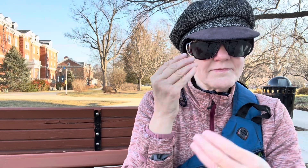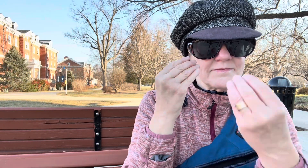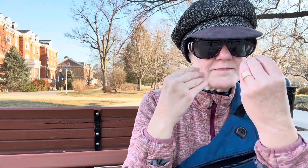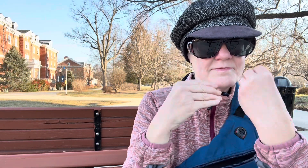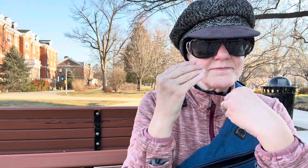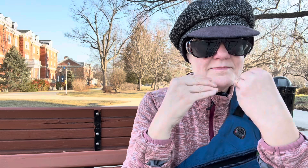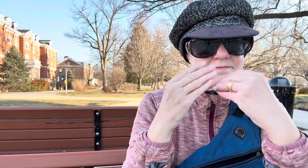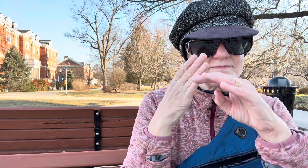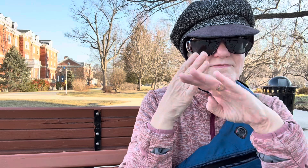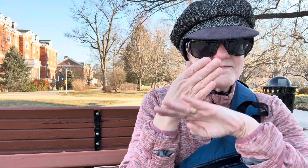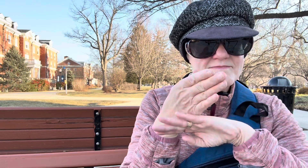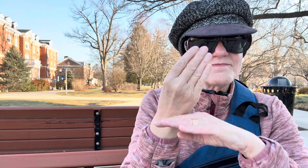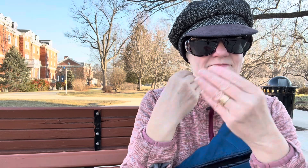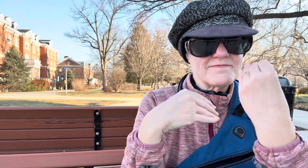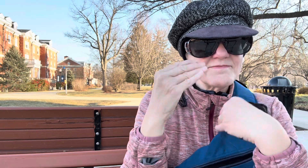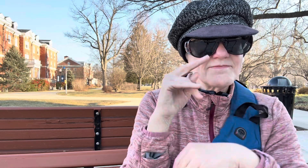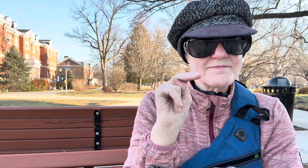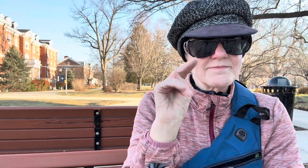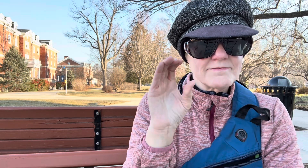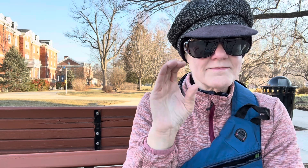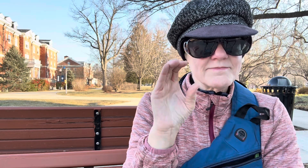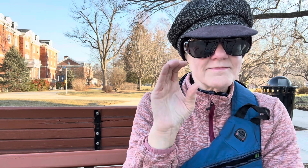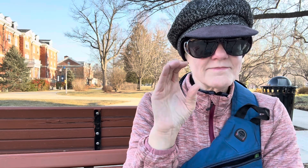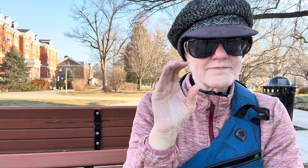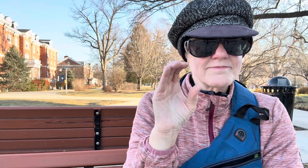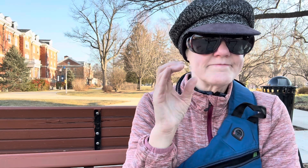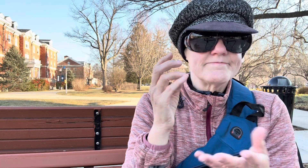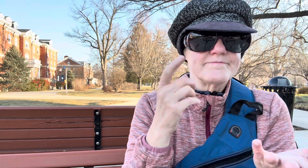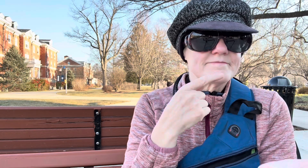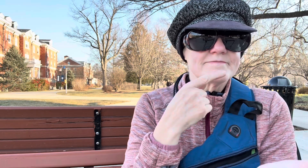So if you eat too many carbs, net carbs,